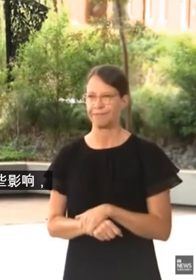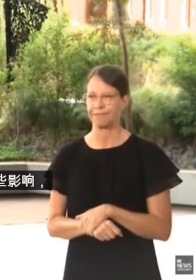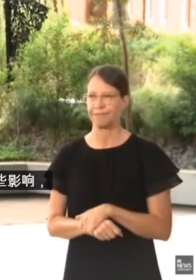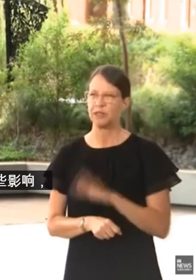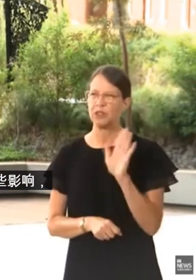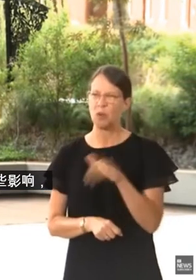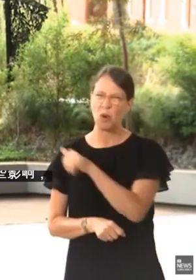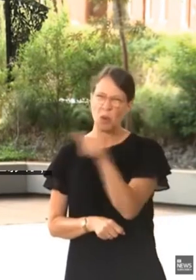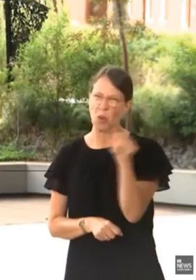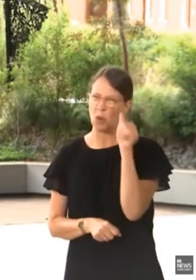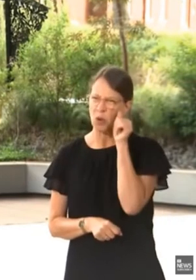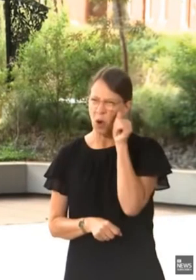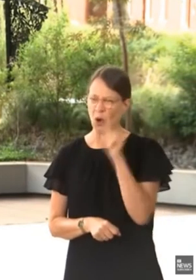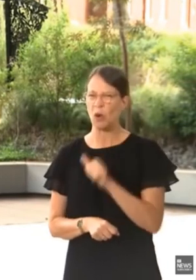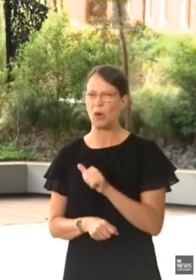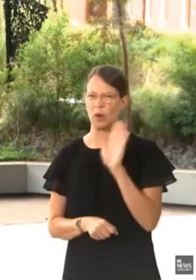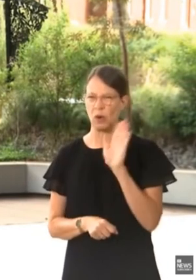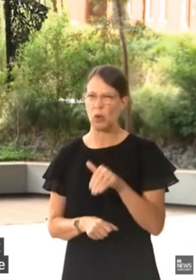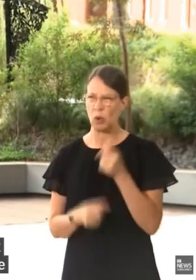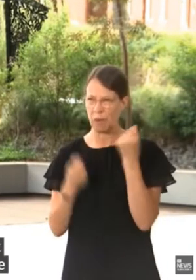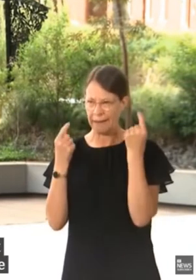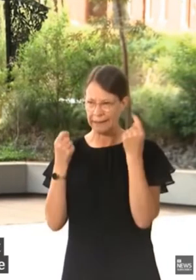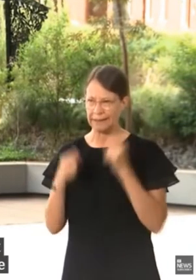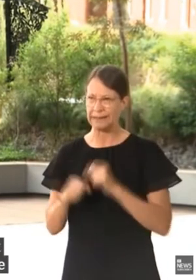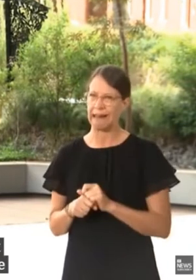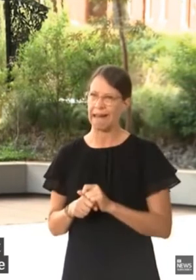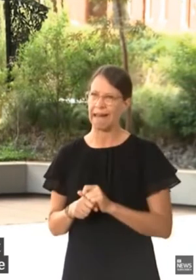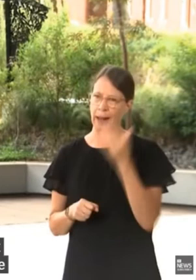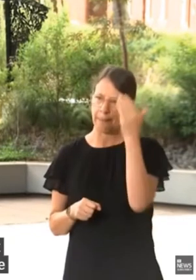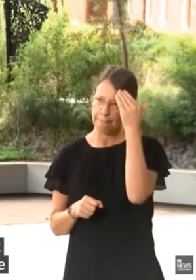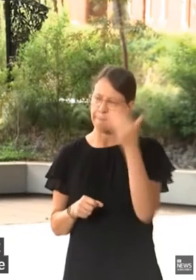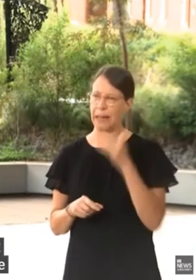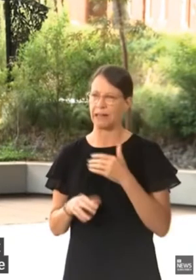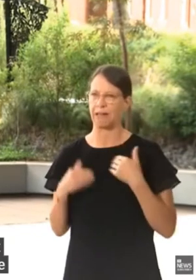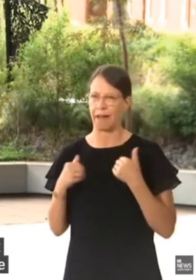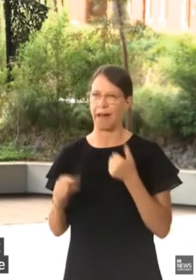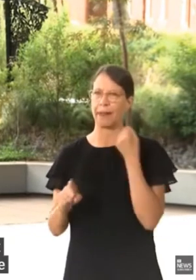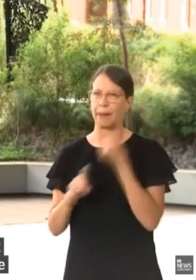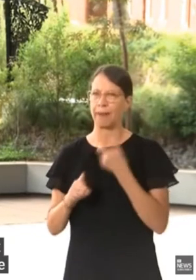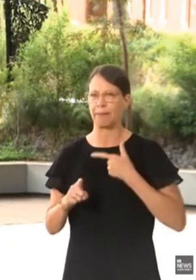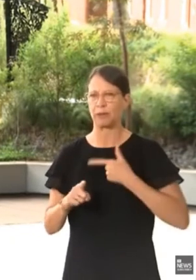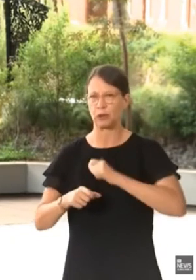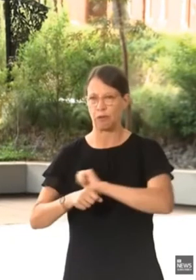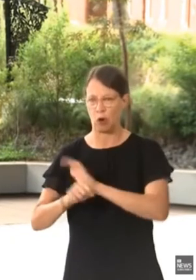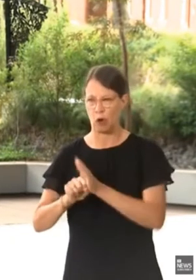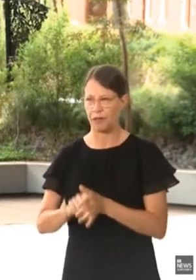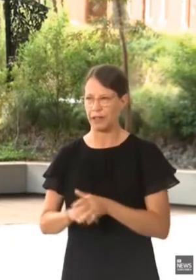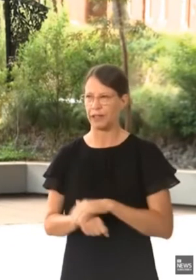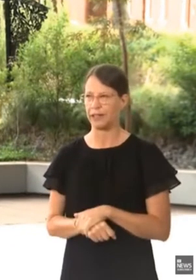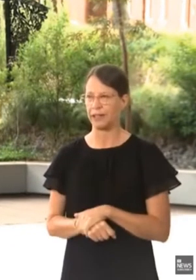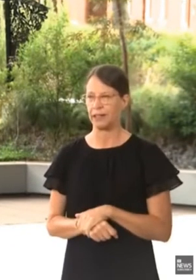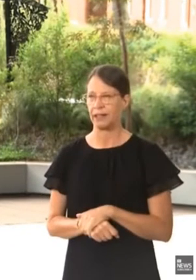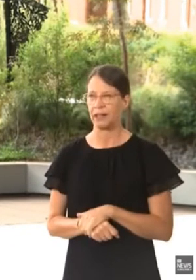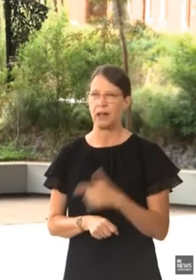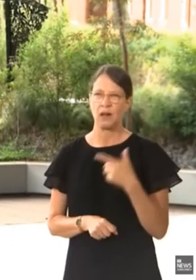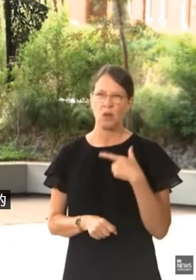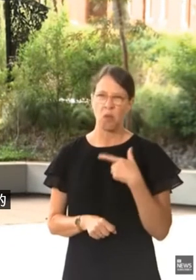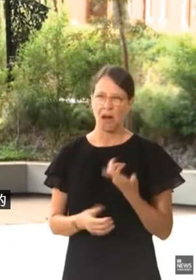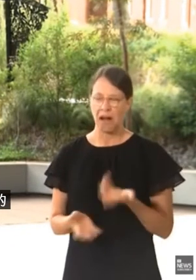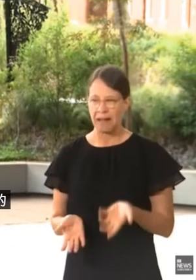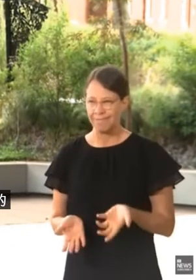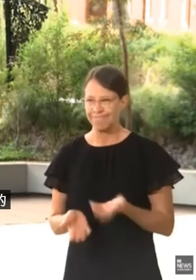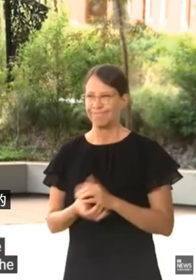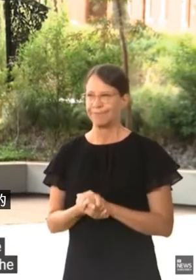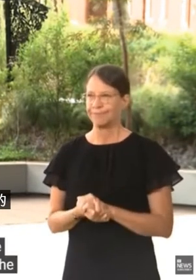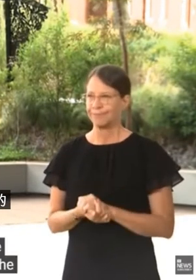and understand the significant mental health impact of the COVID pandemic. especially arising from the stress that's caused by